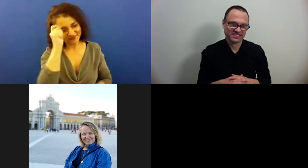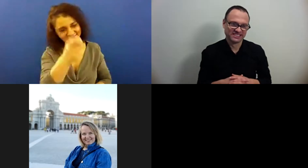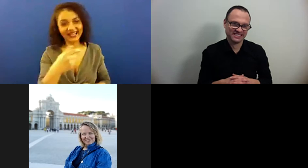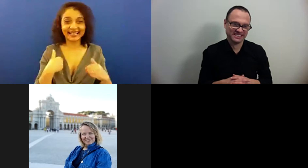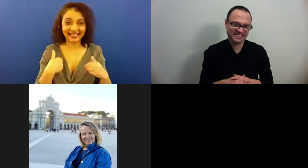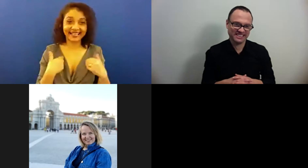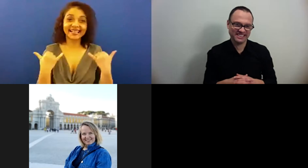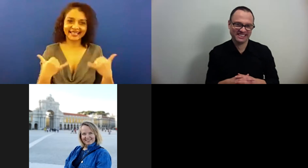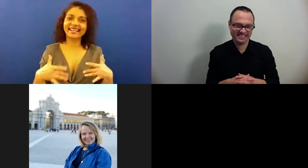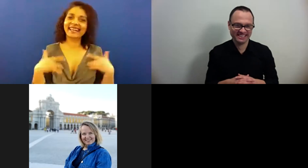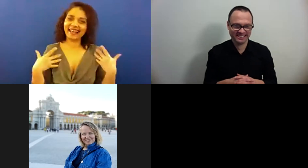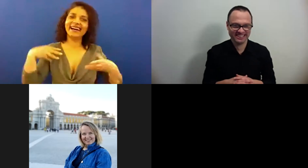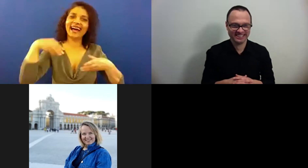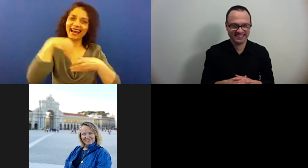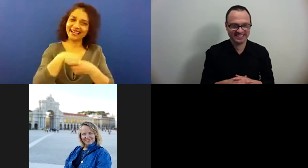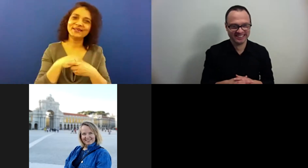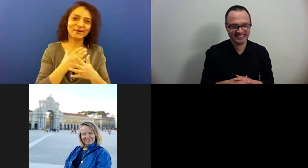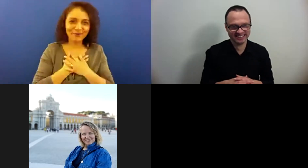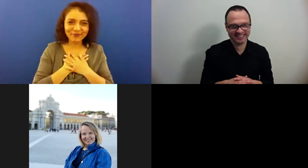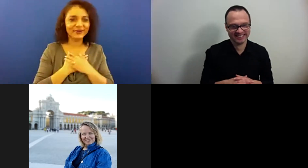involved in international sign. So hats off.